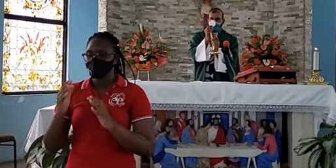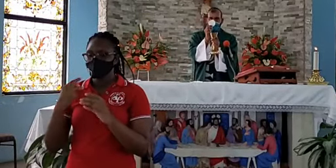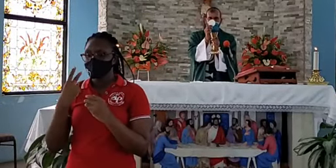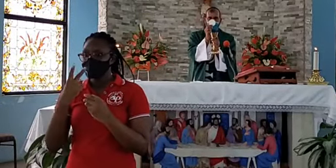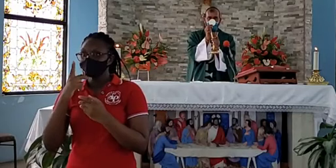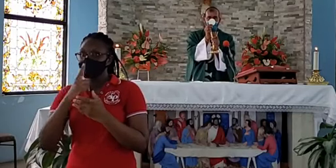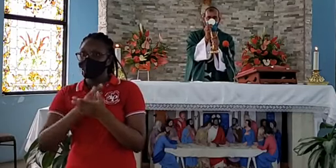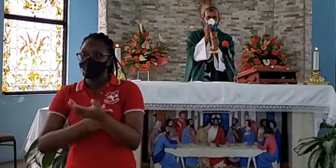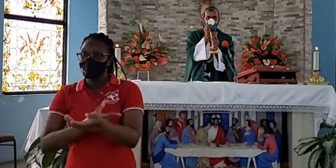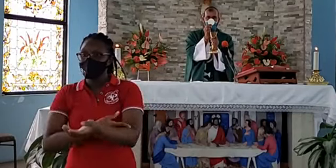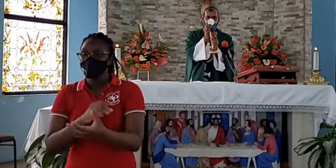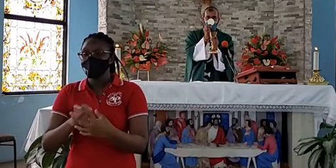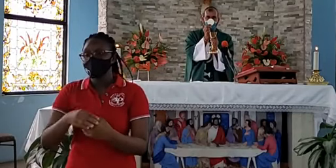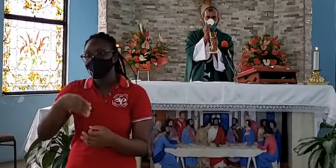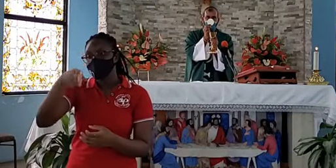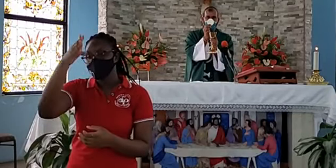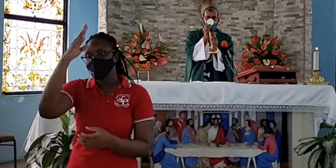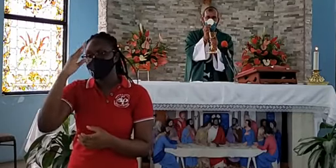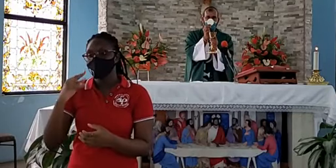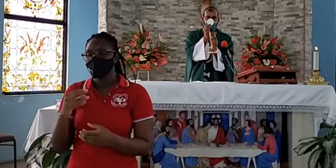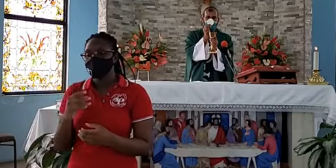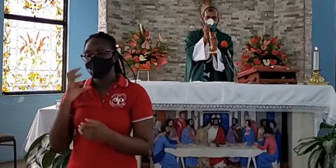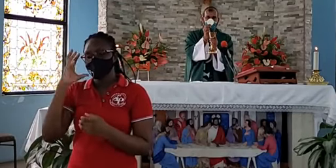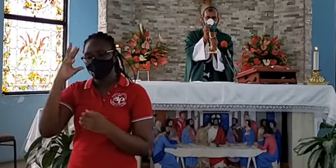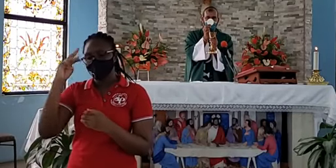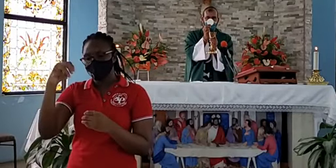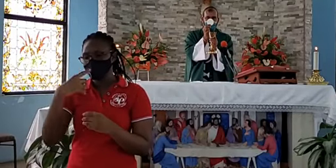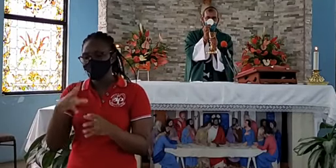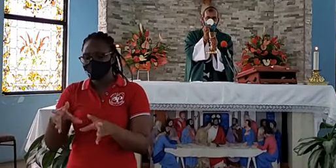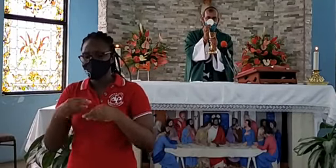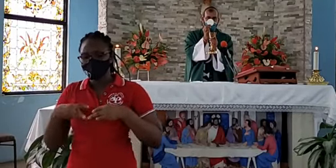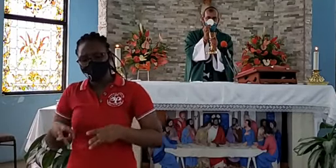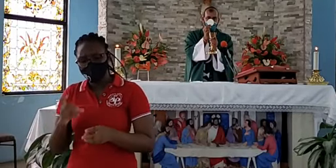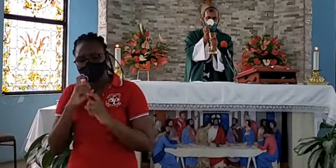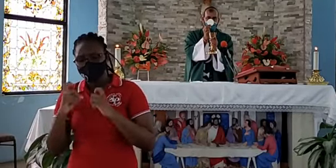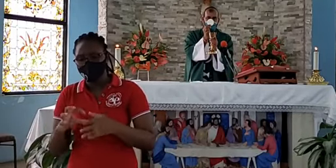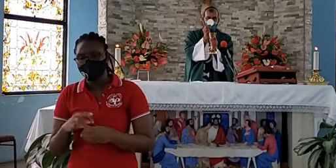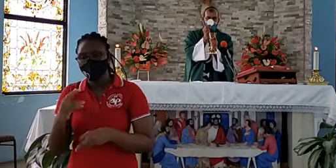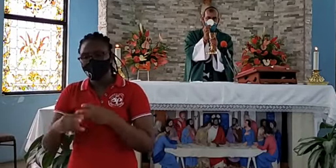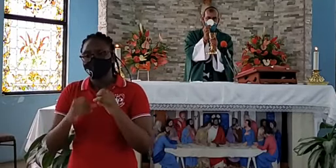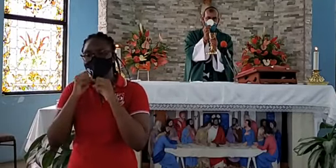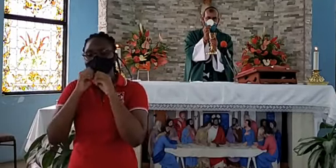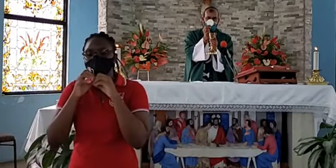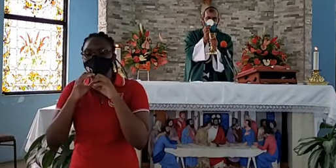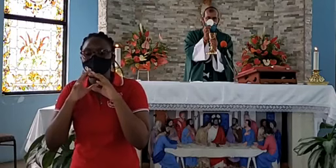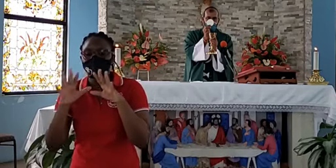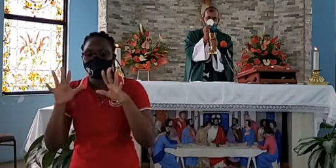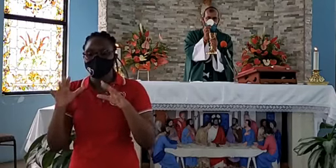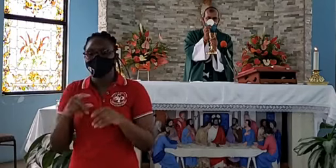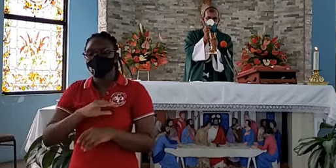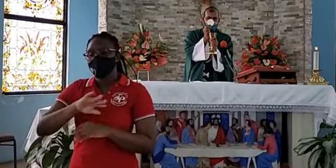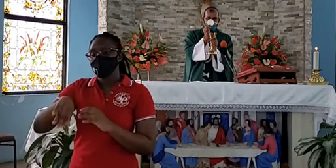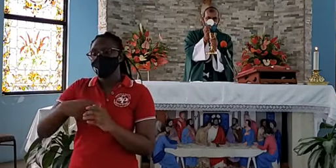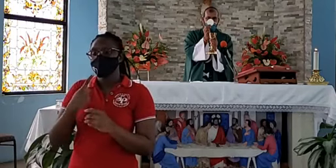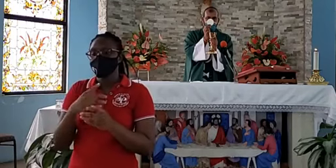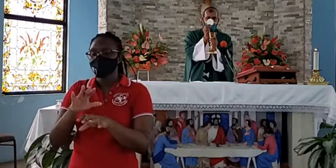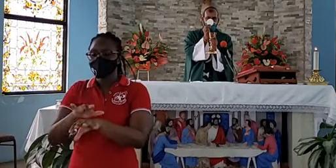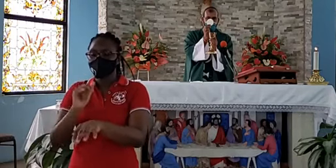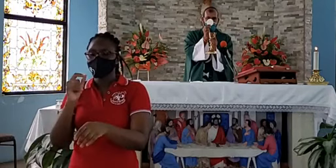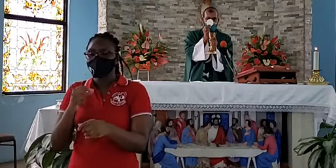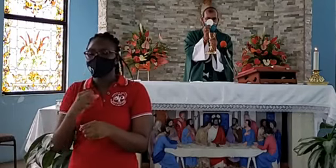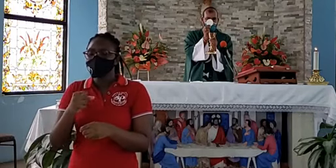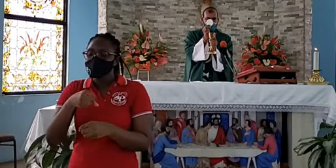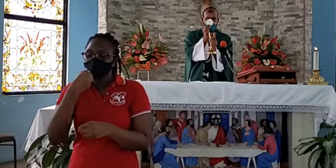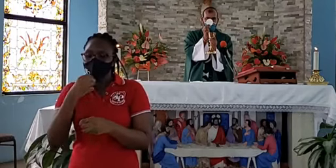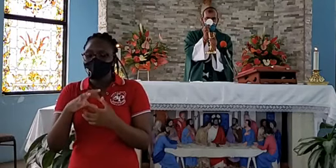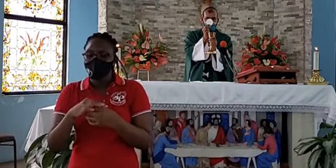Behold the Lamb of God. Behold him who takes away the sins of the world. Blessed are those called to the supper